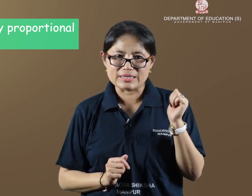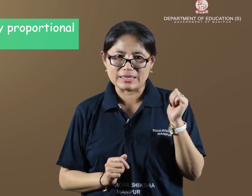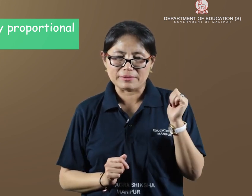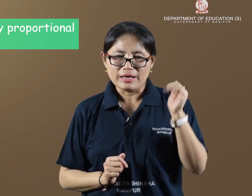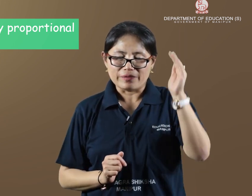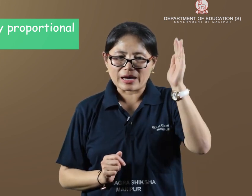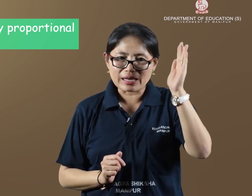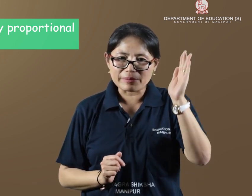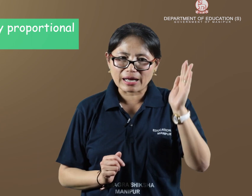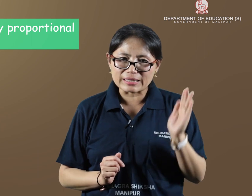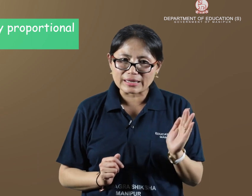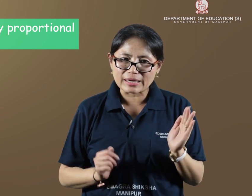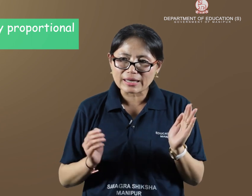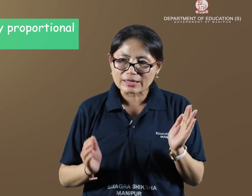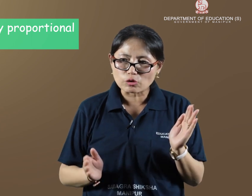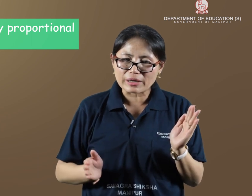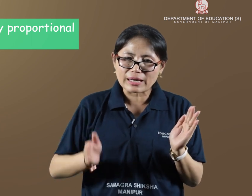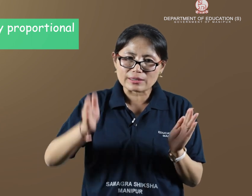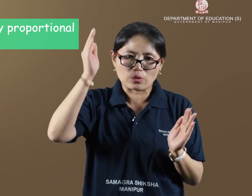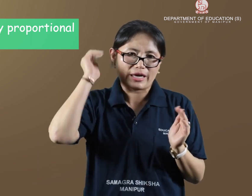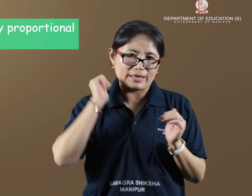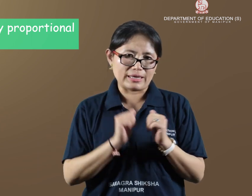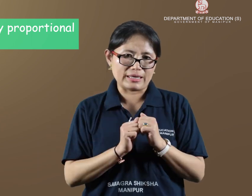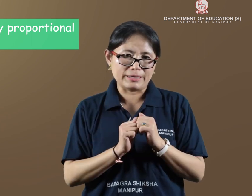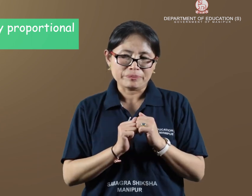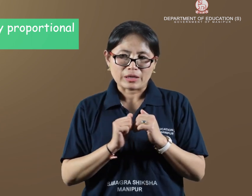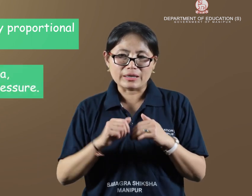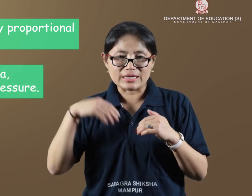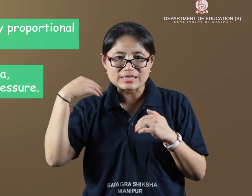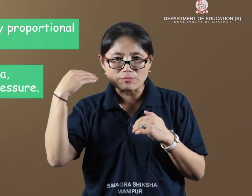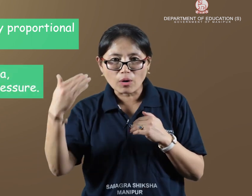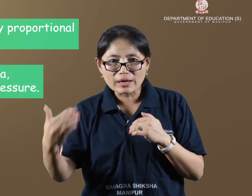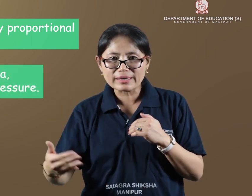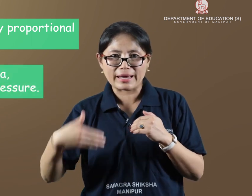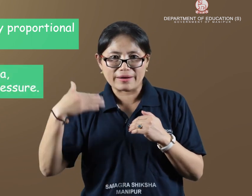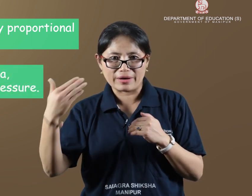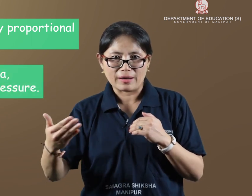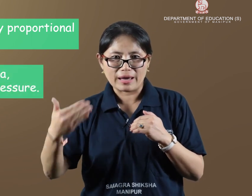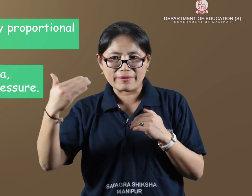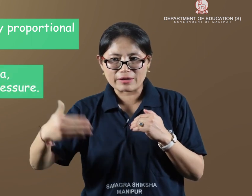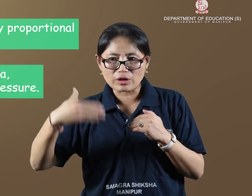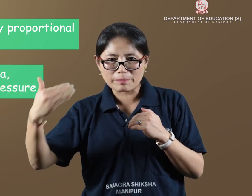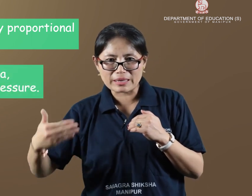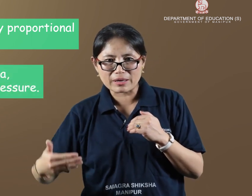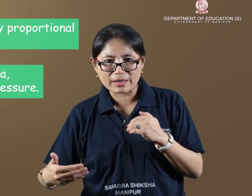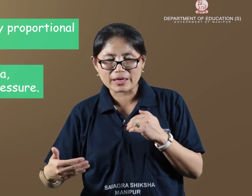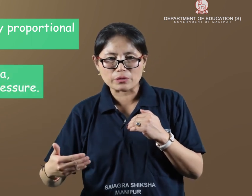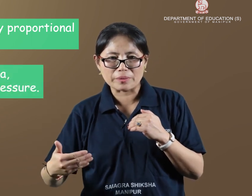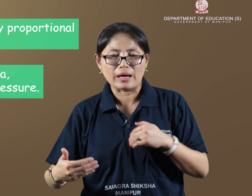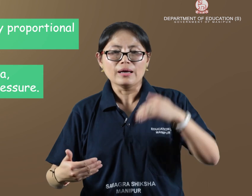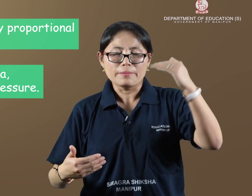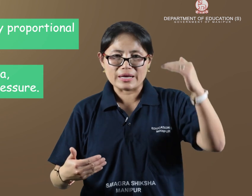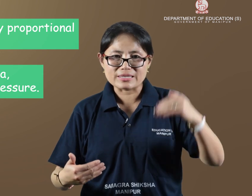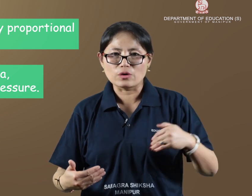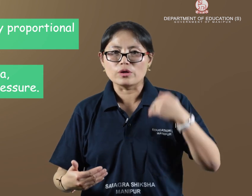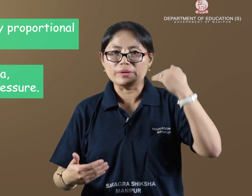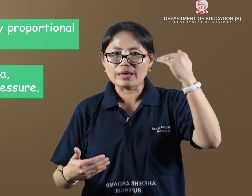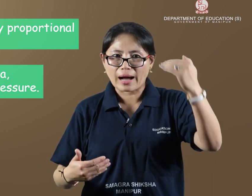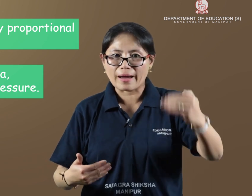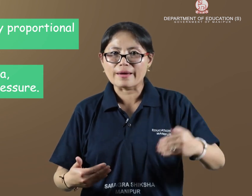chineba. Nakalla mana handhara gana atopa nakal do henkalla kani. And the smaller the area aduna pi imakai ke doeba pressure will be higher